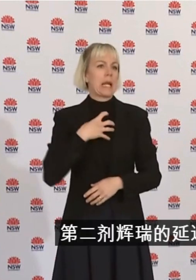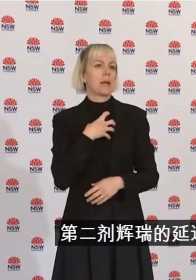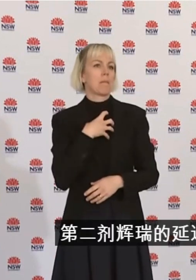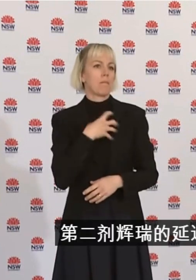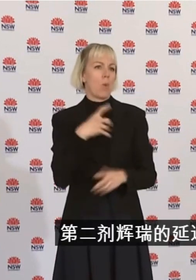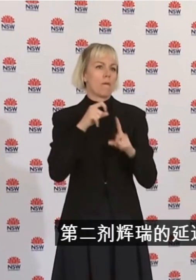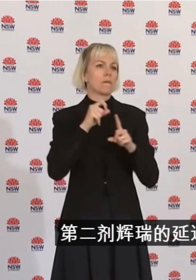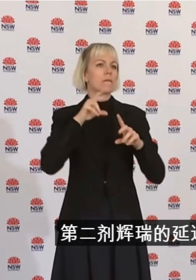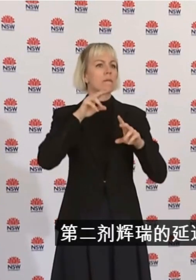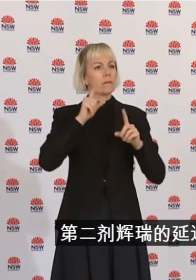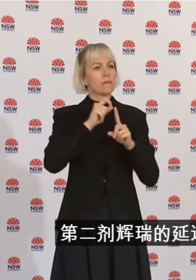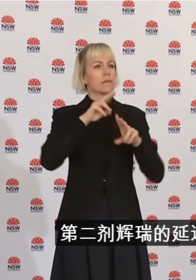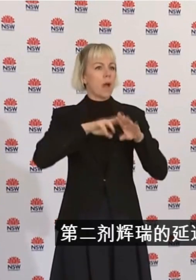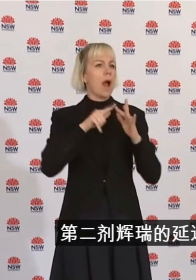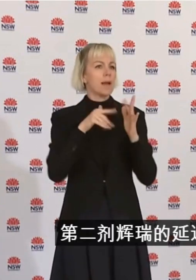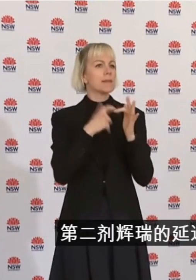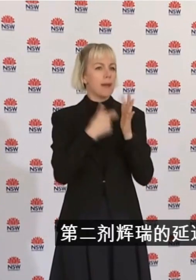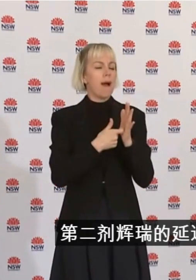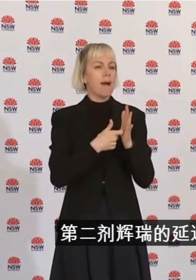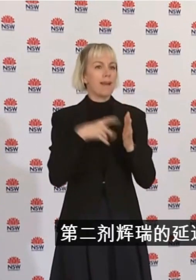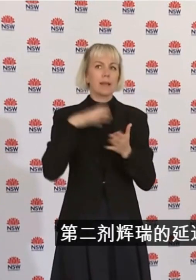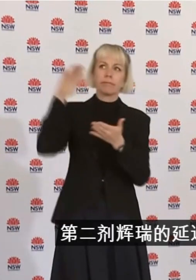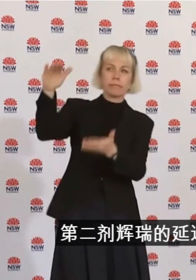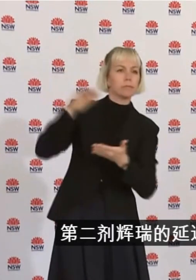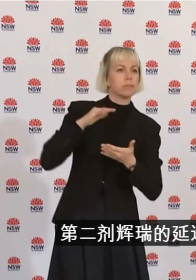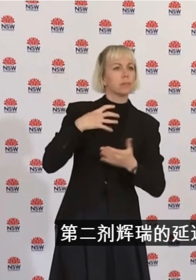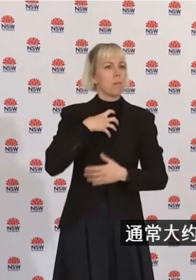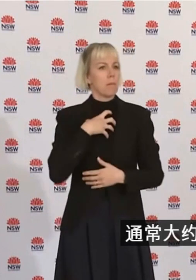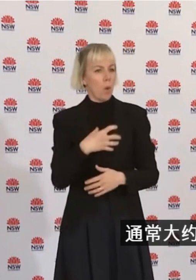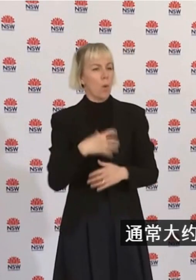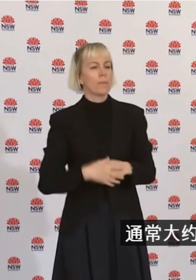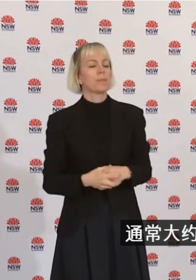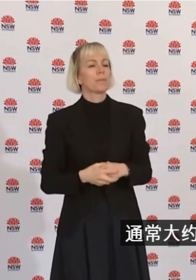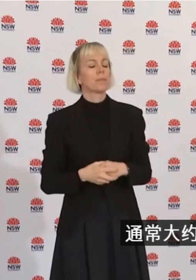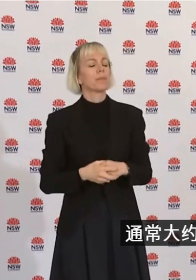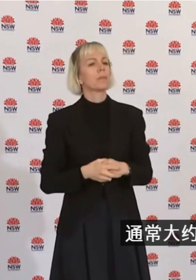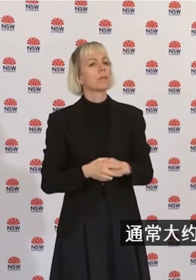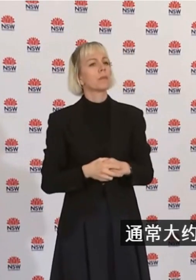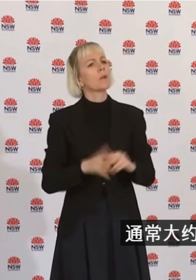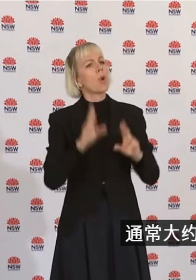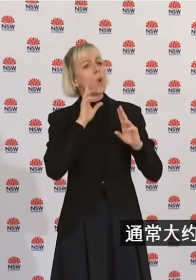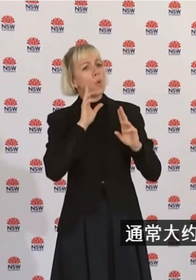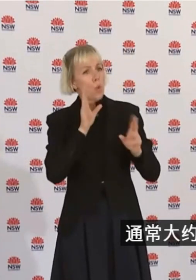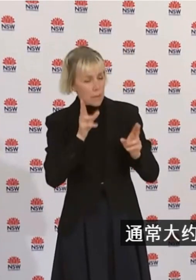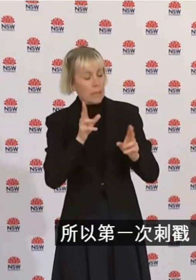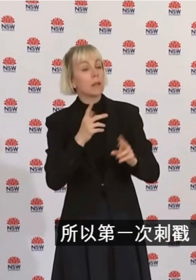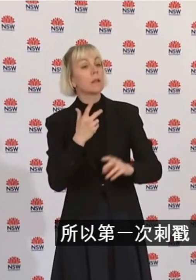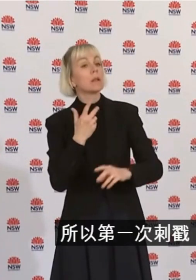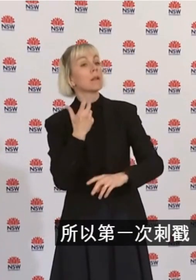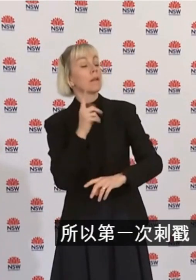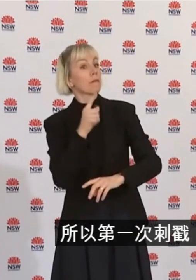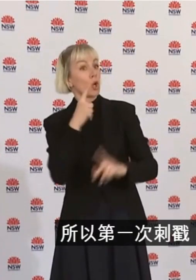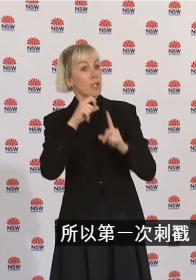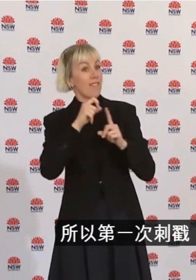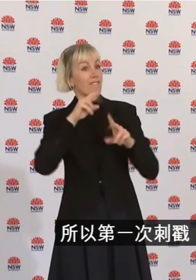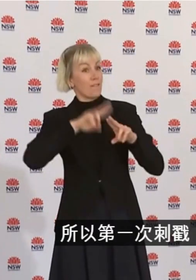The delay in the second dose of Pfizer, I just remind the community that it's normally about 3 weeks, or has been to date. So